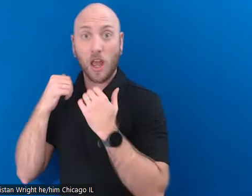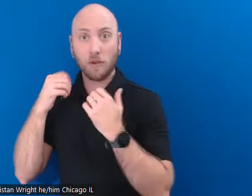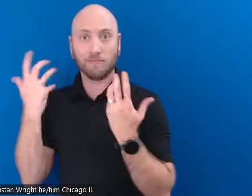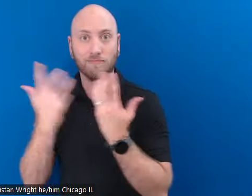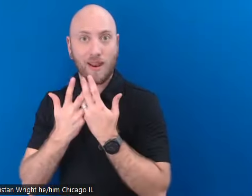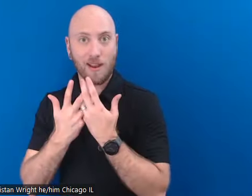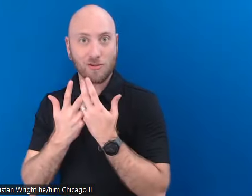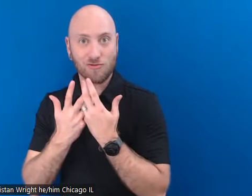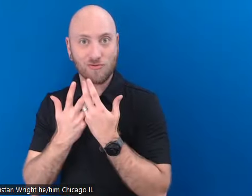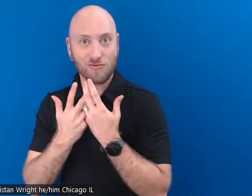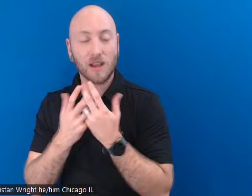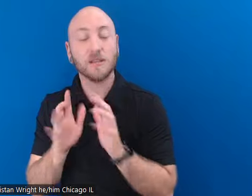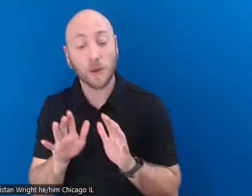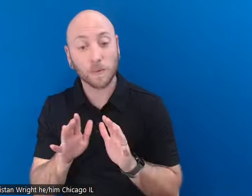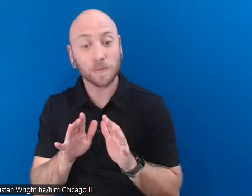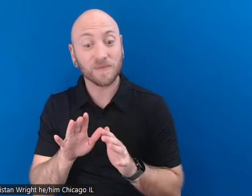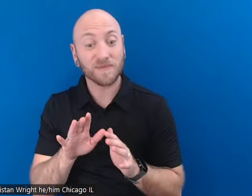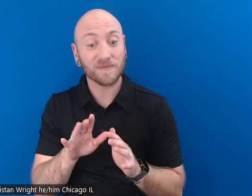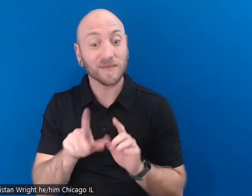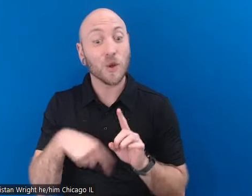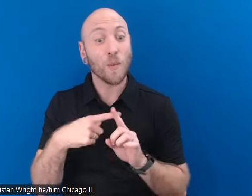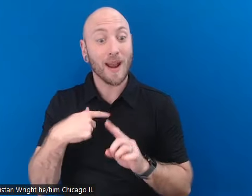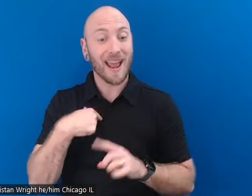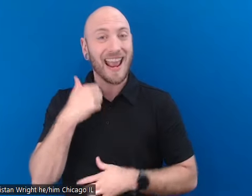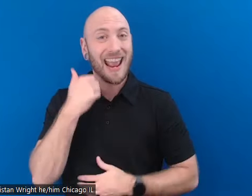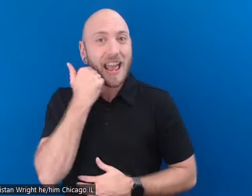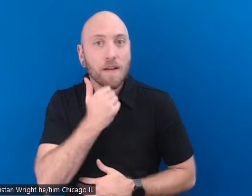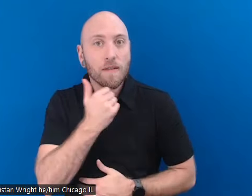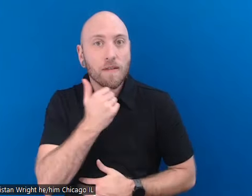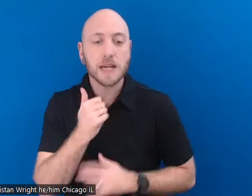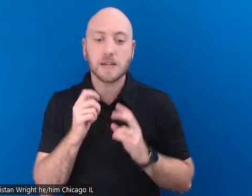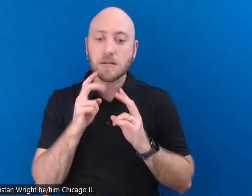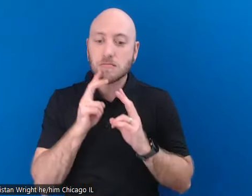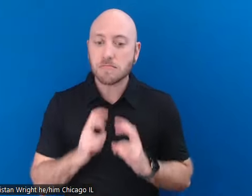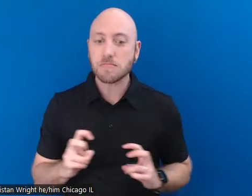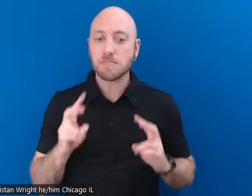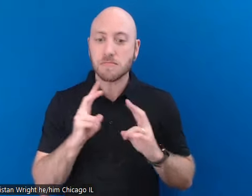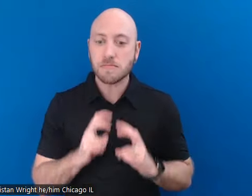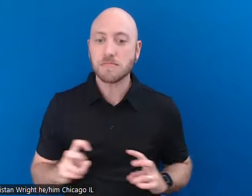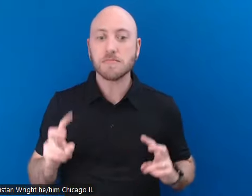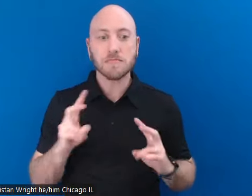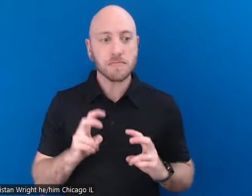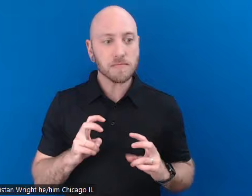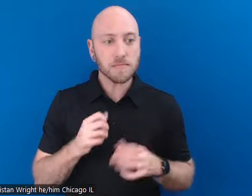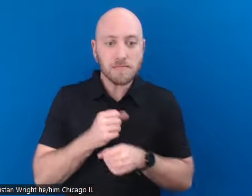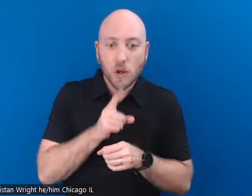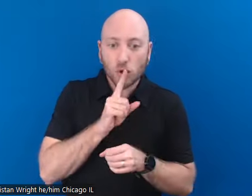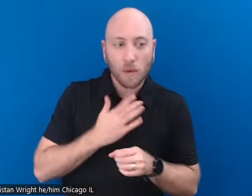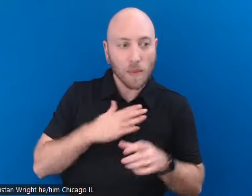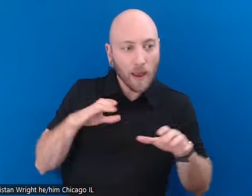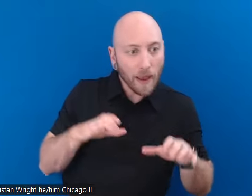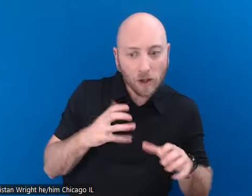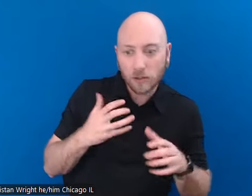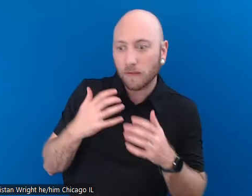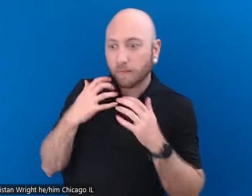daily basis, the way that this program and my sponsor tells me I should be, I can feel it. I act different. I treat the people around me